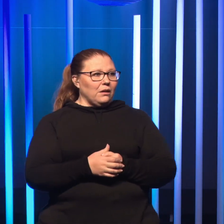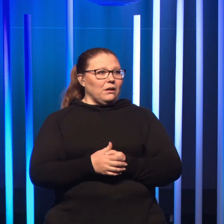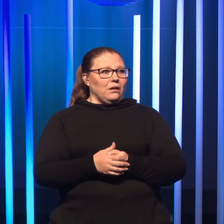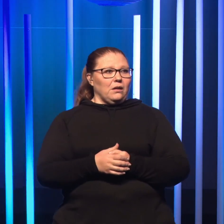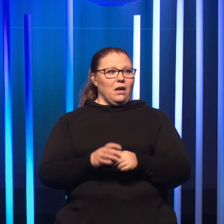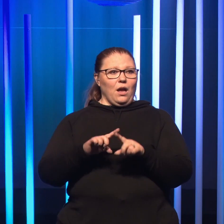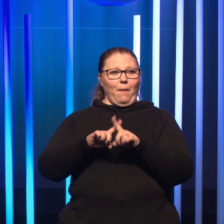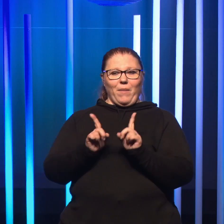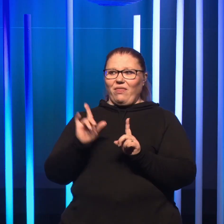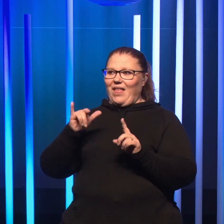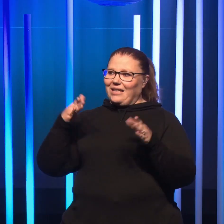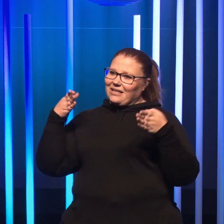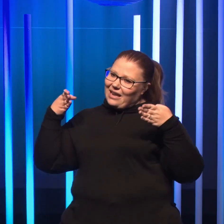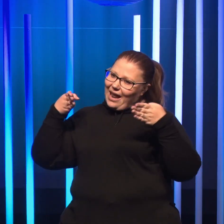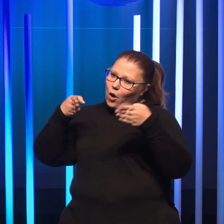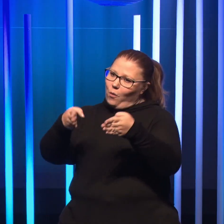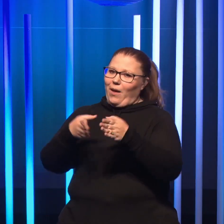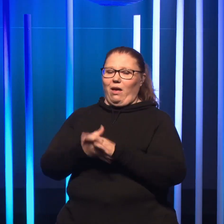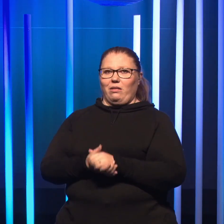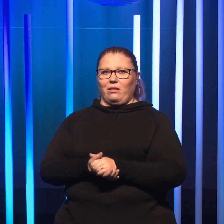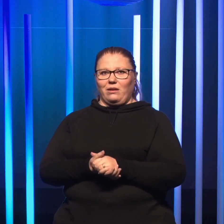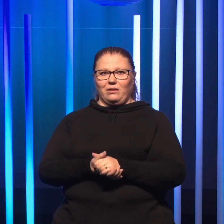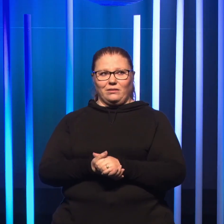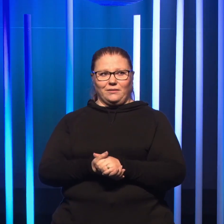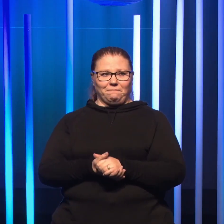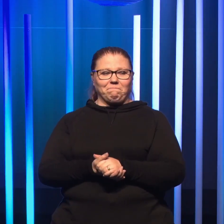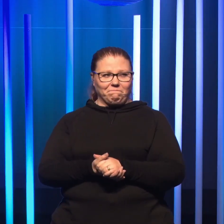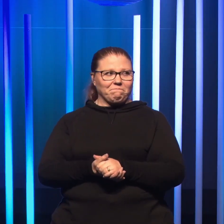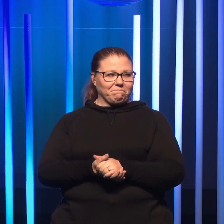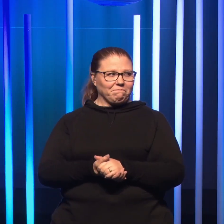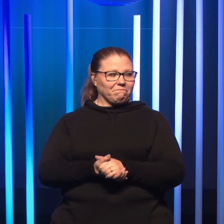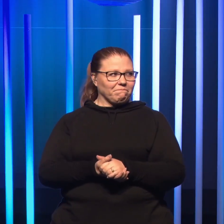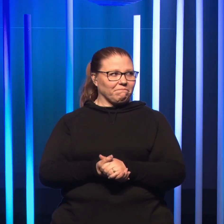But it's the narrow path. It's that narrow path.